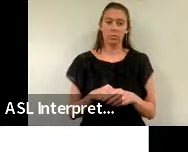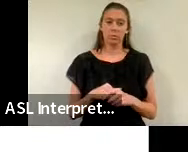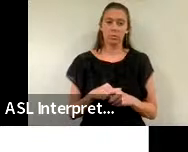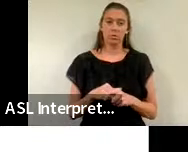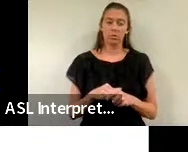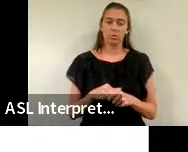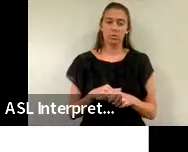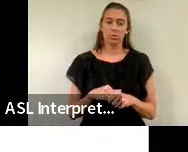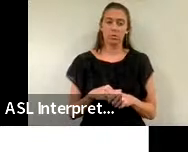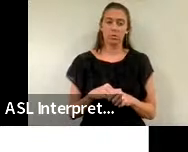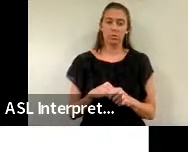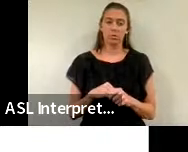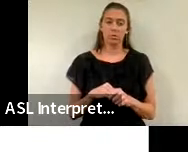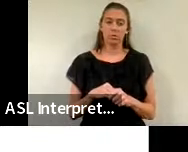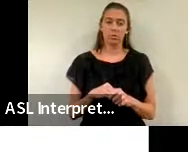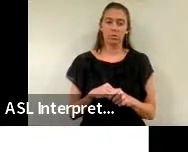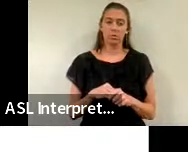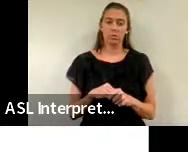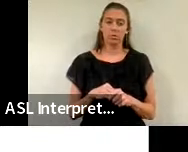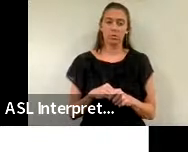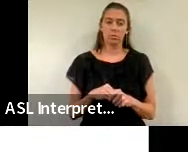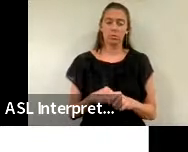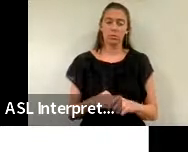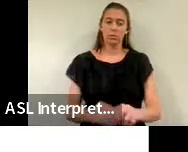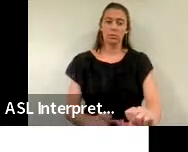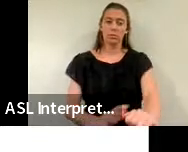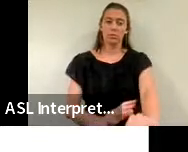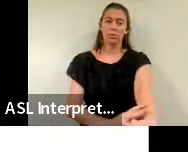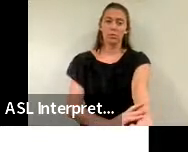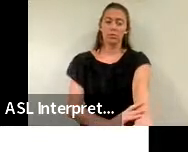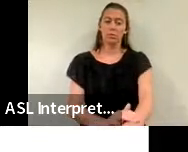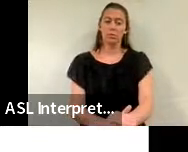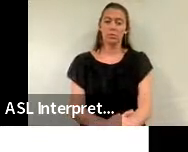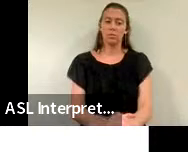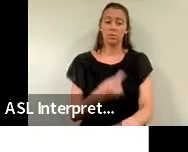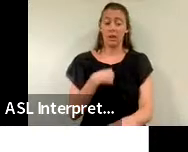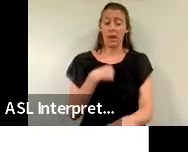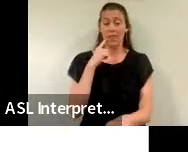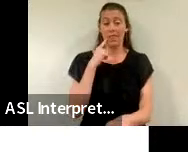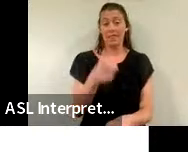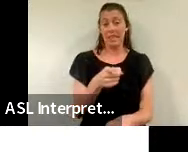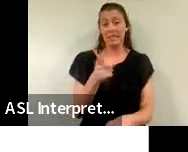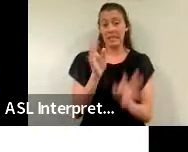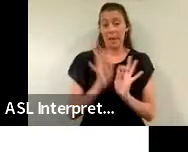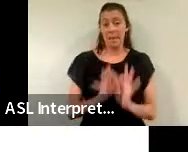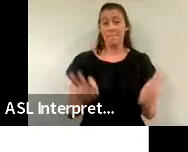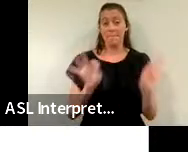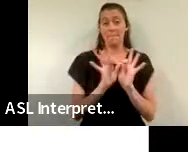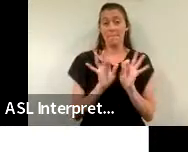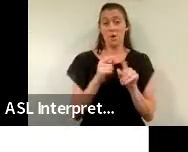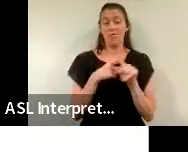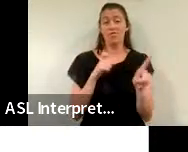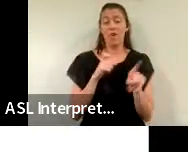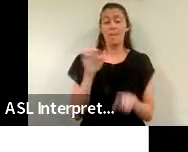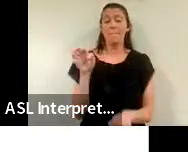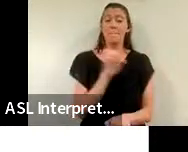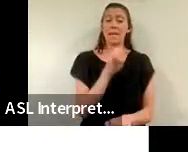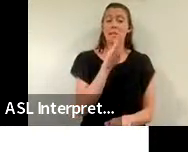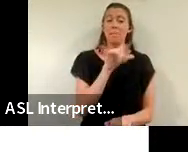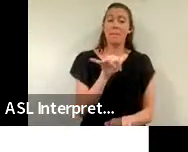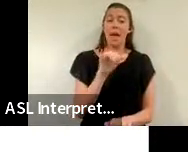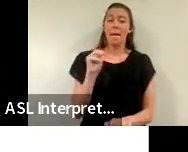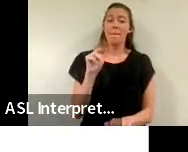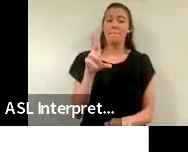So I think this is really the most important one. This is East Bay Mud wastewater data looking